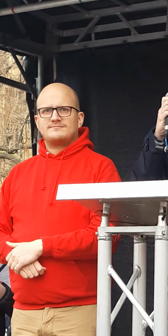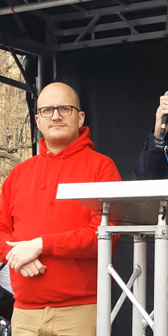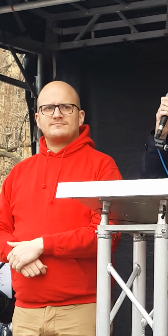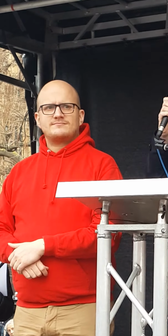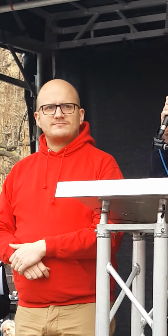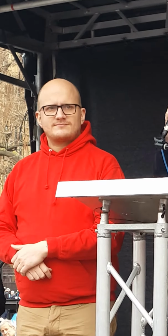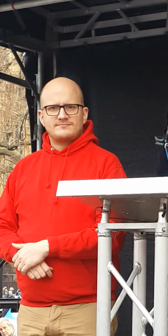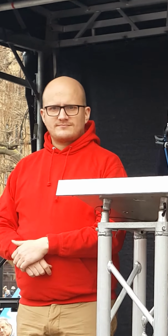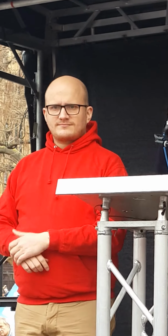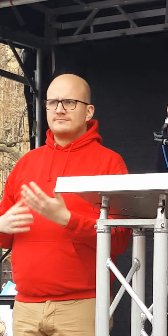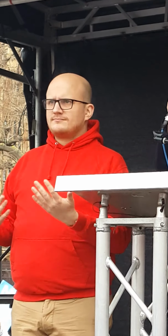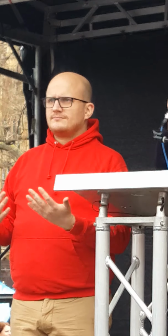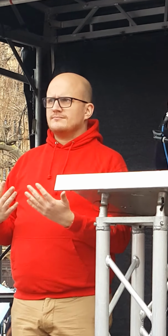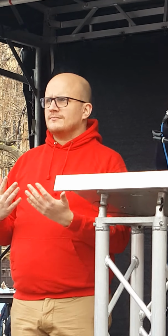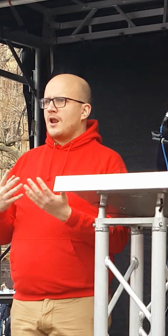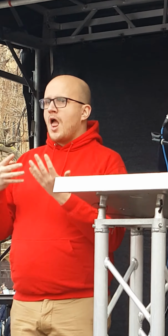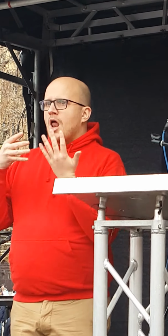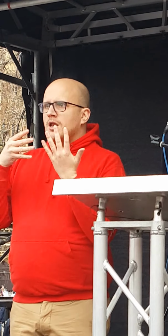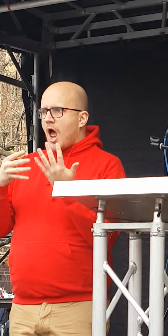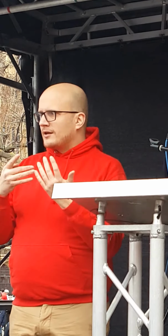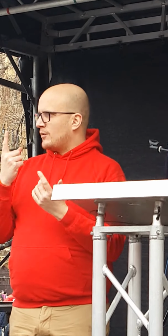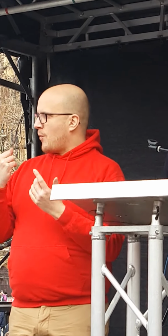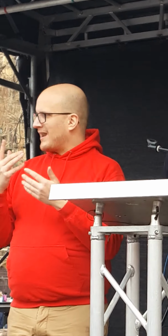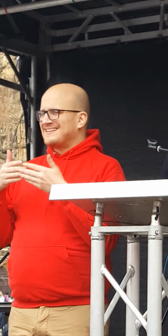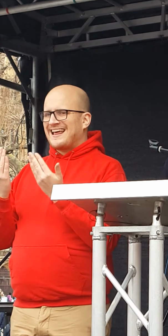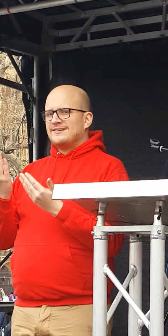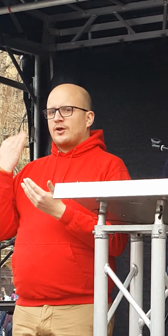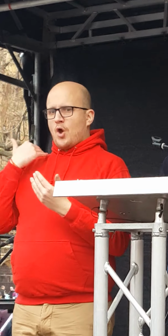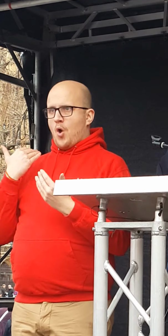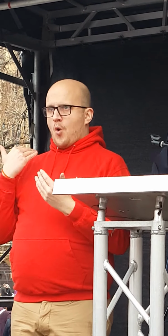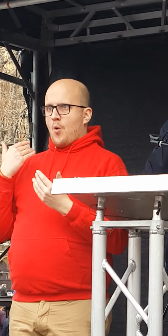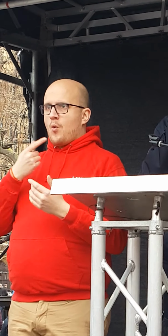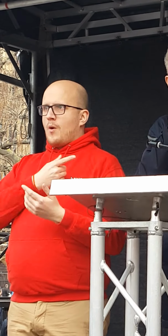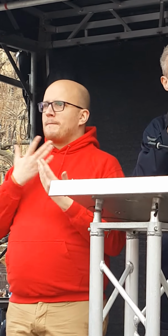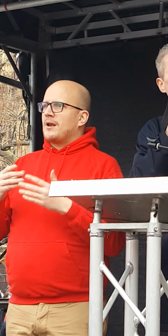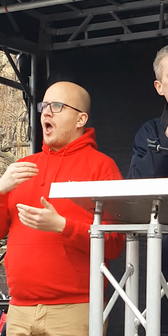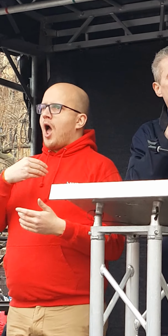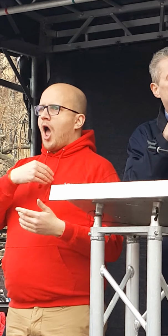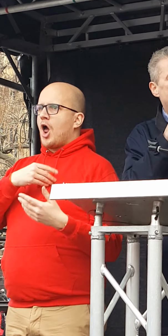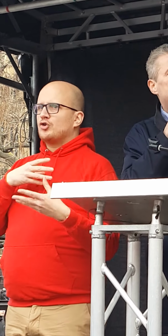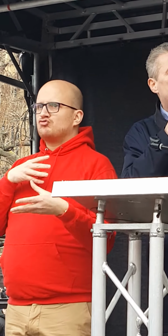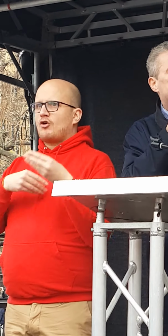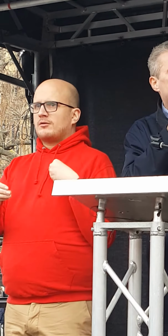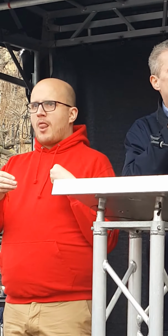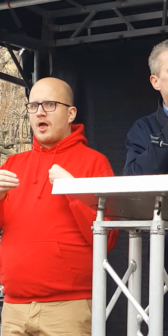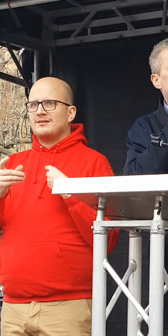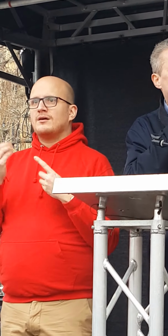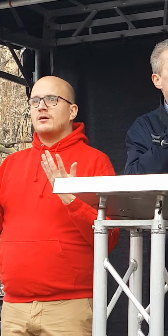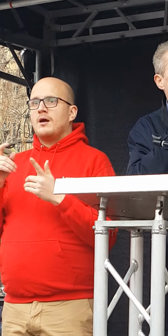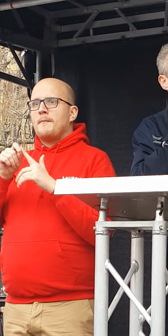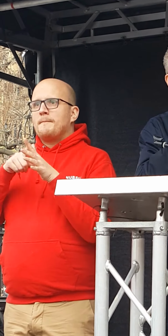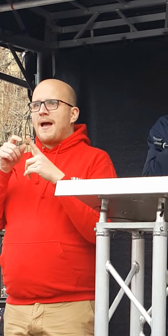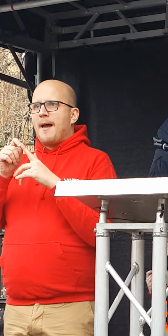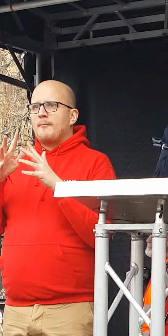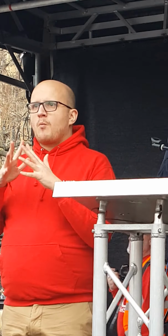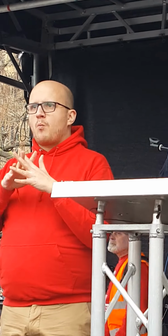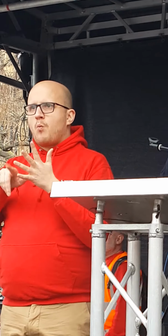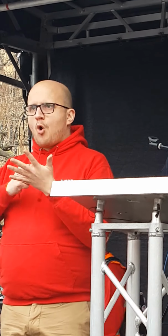Now, exactly 91 days ago today, I had a heart transplant at Papworth NHS